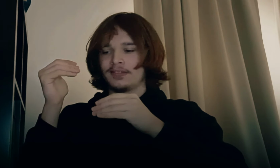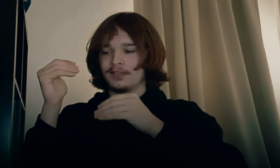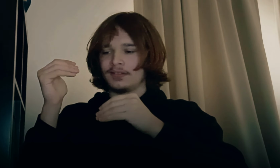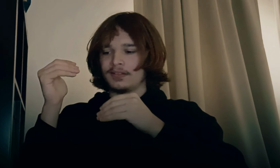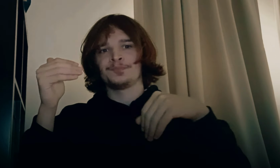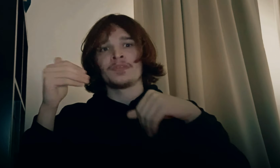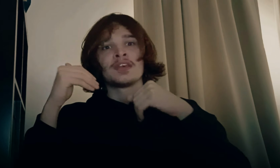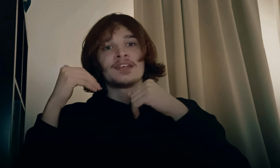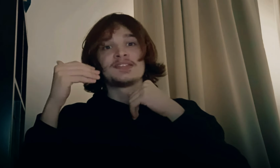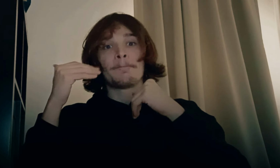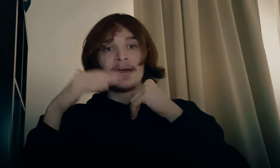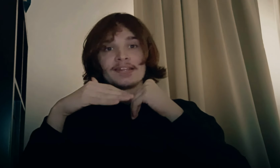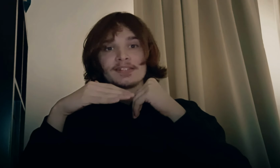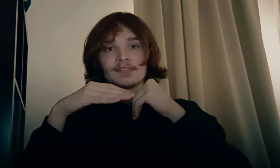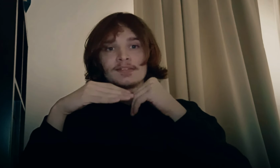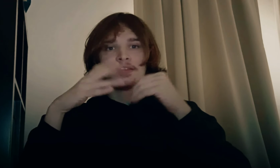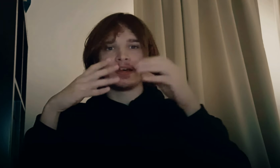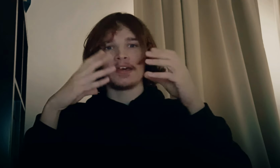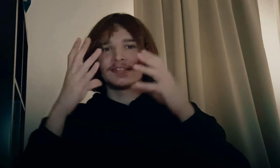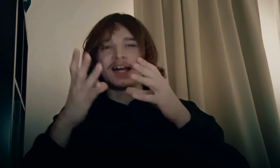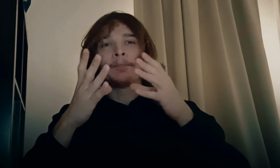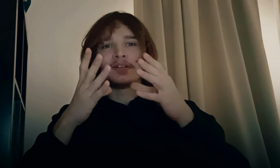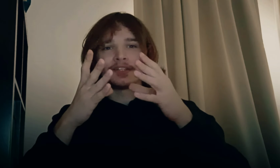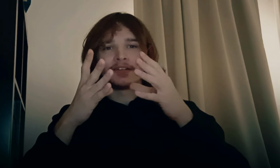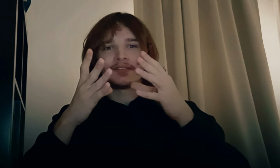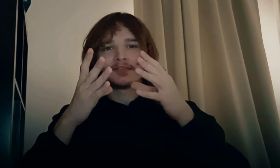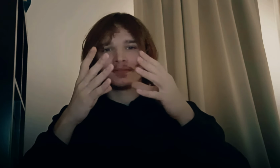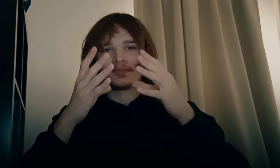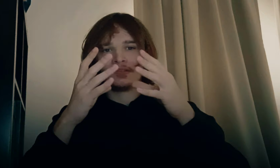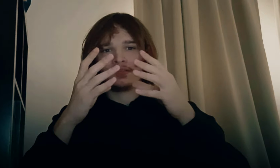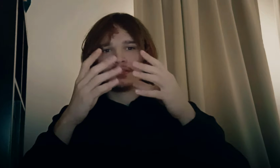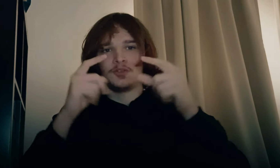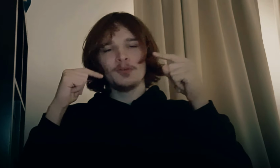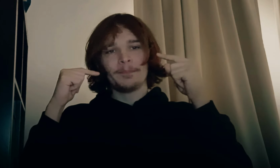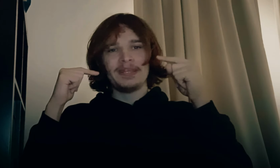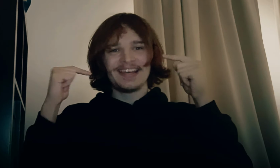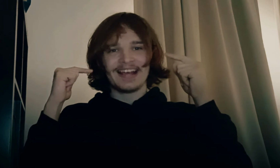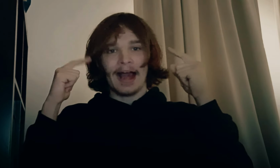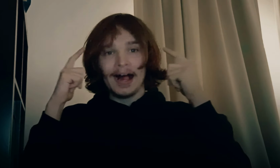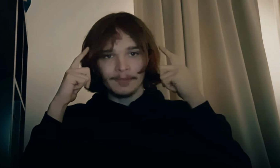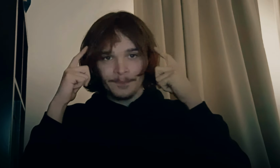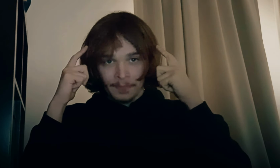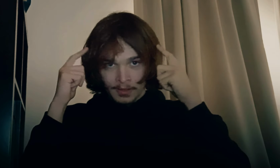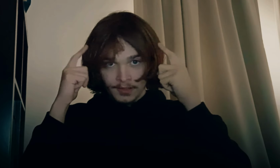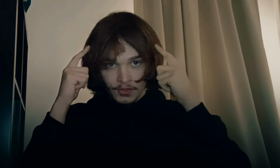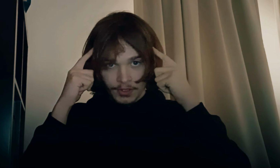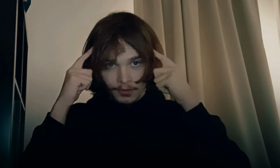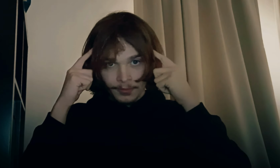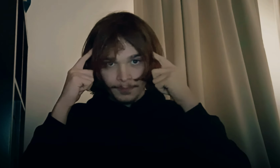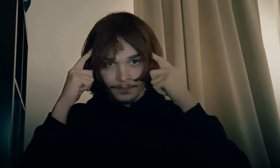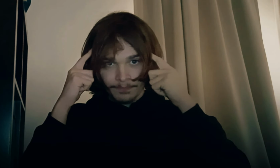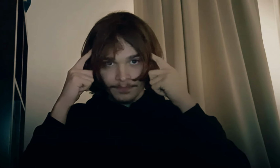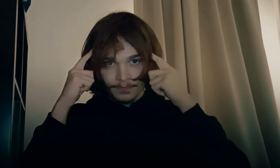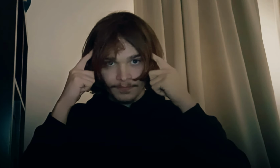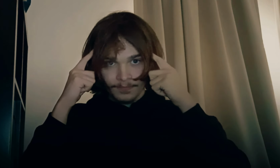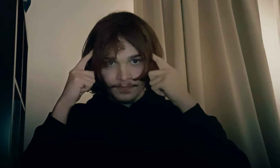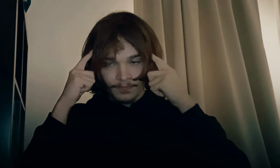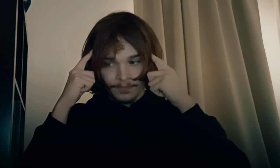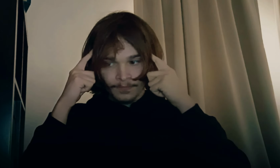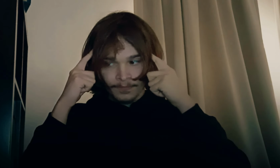it's the best, like, example here. You're being calm here.